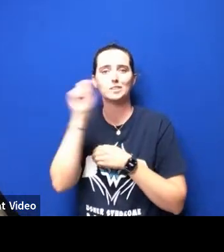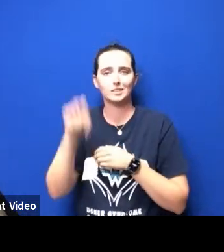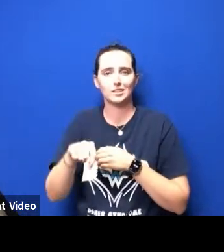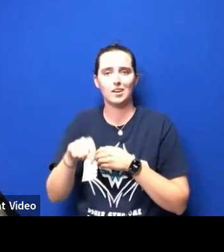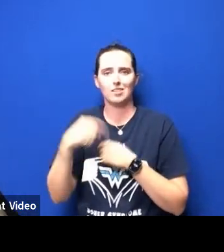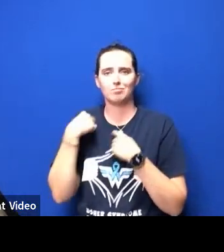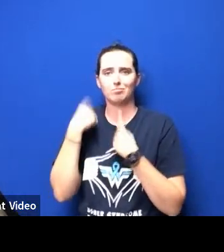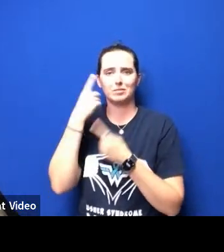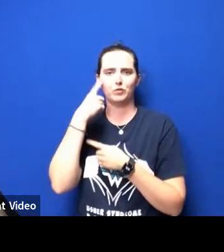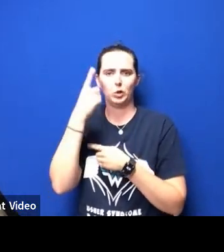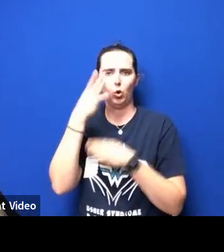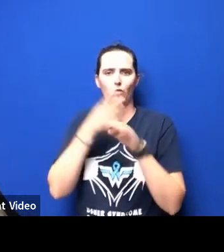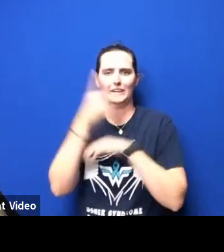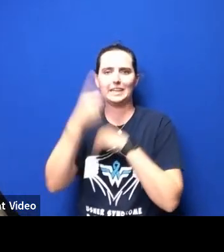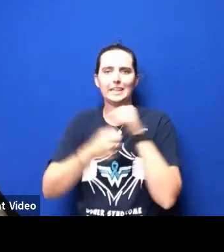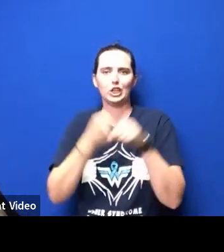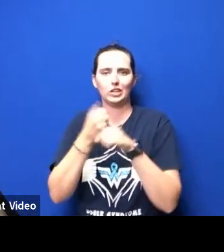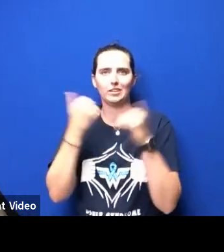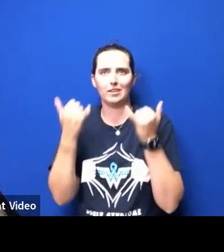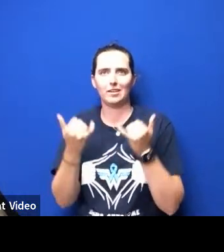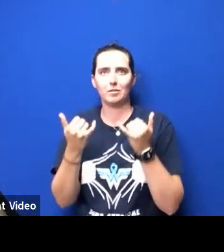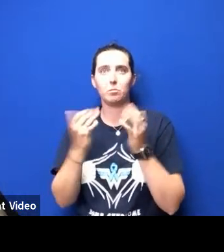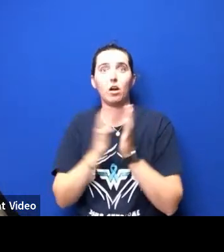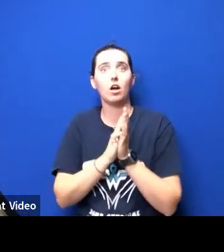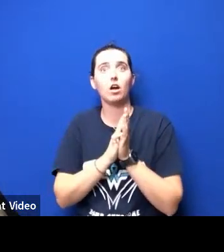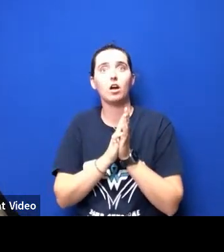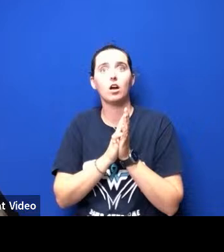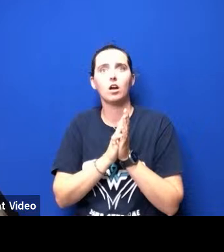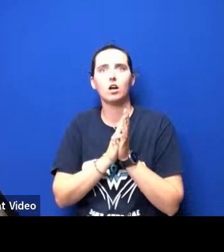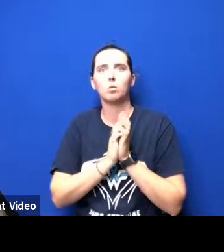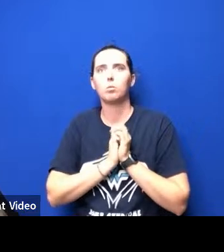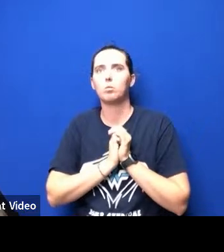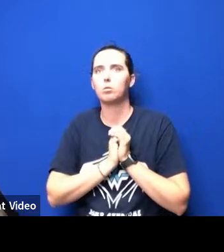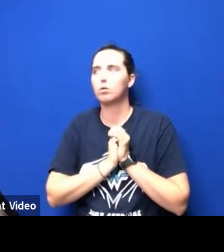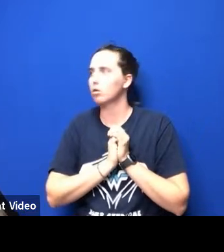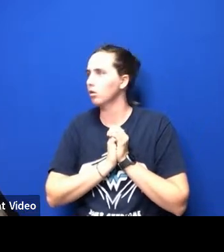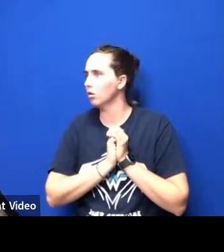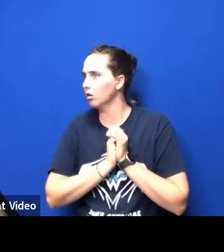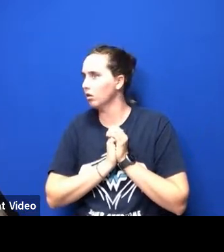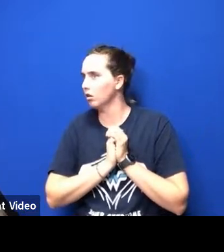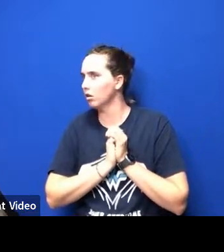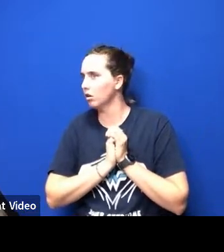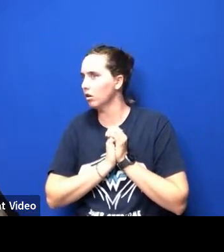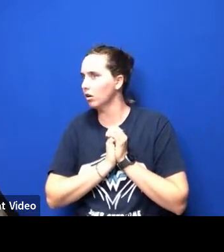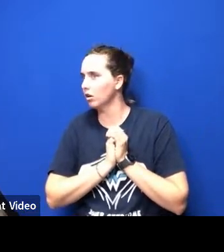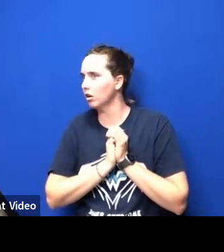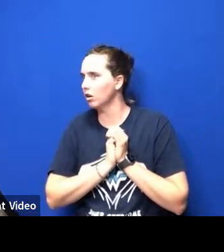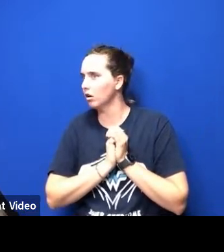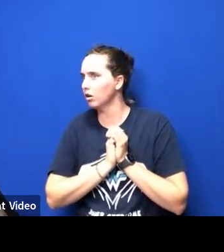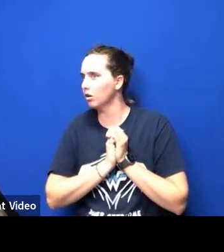We set up a social, deafblind social here in Tucson. We've been doing that for over a year now. Oh.